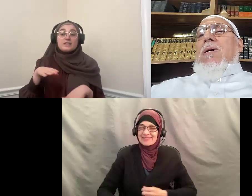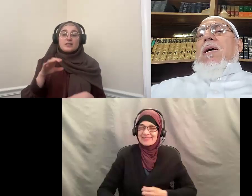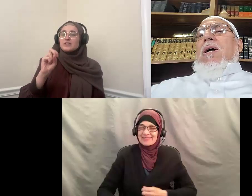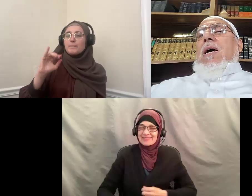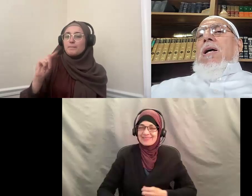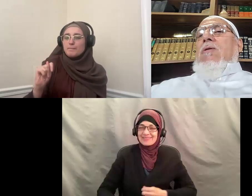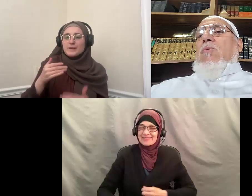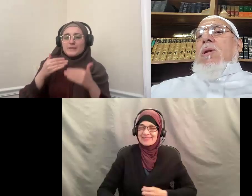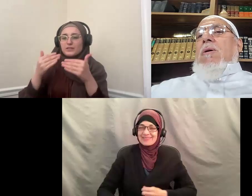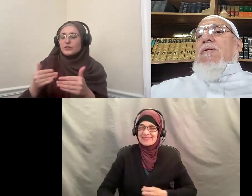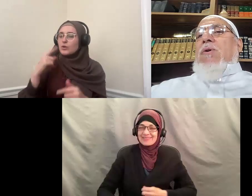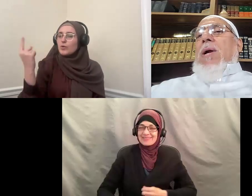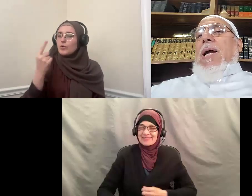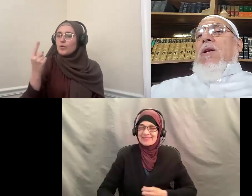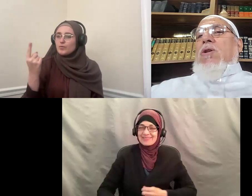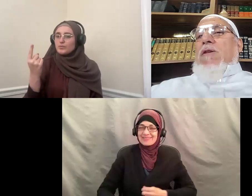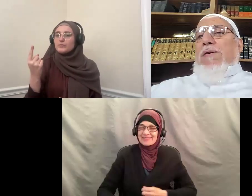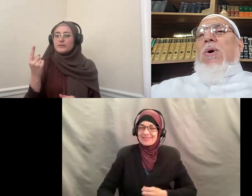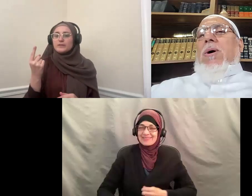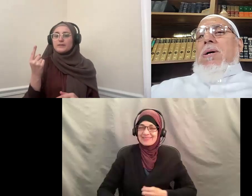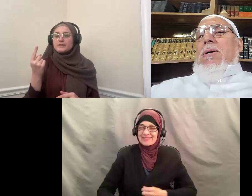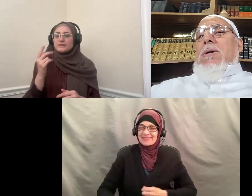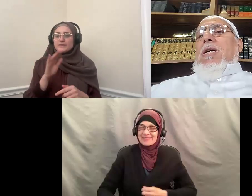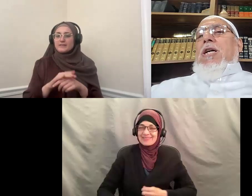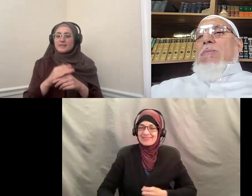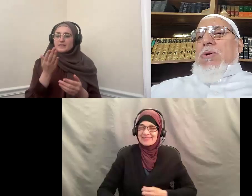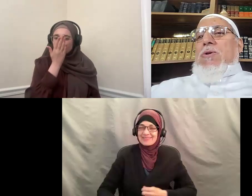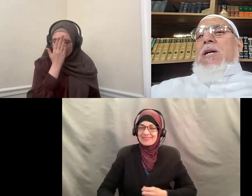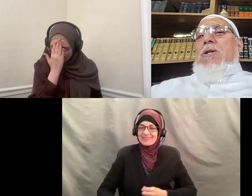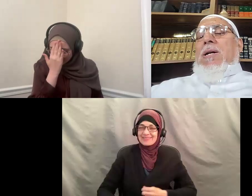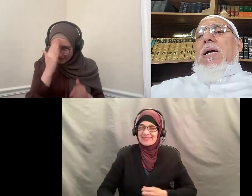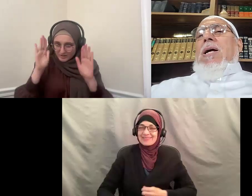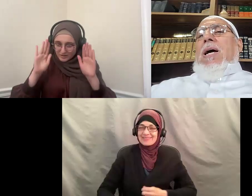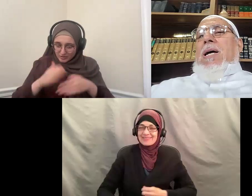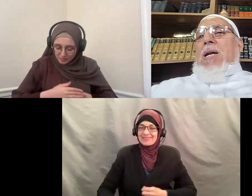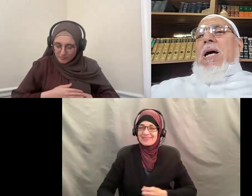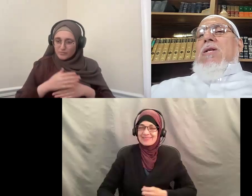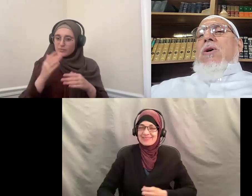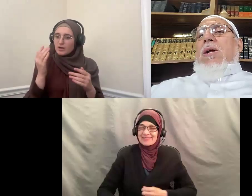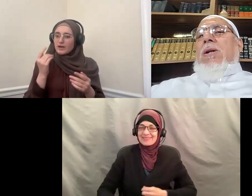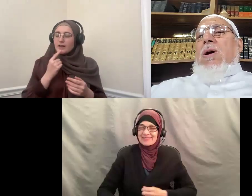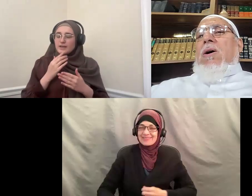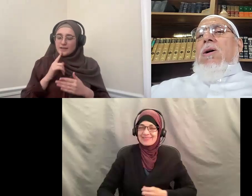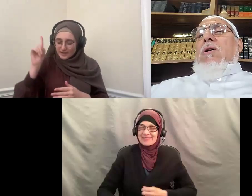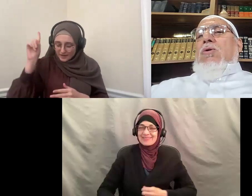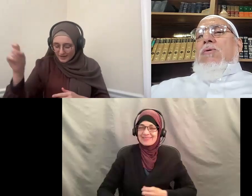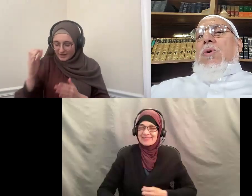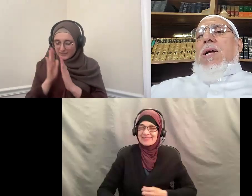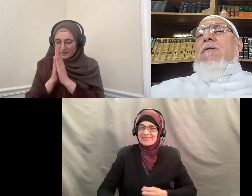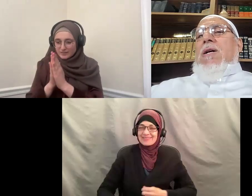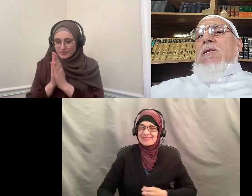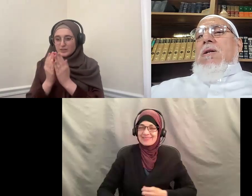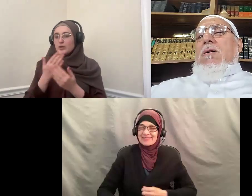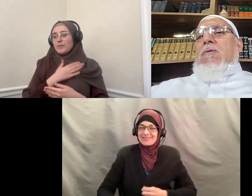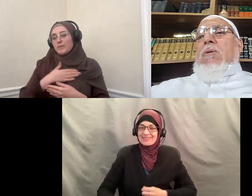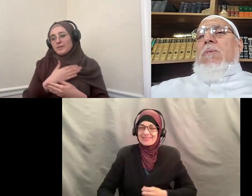knees and with our forehead on the floor in prostration and ask Allah to